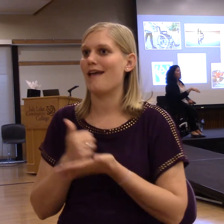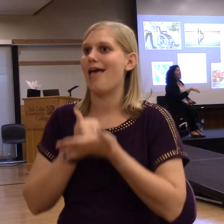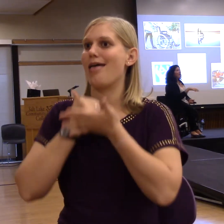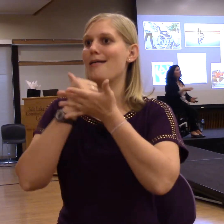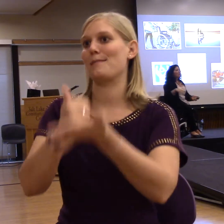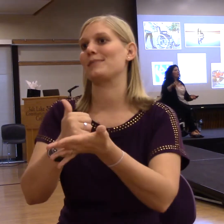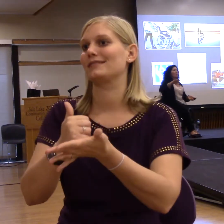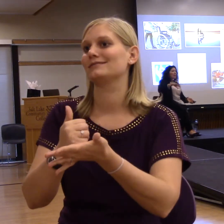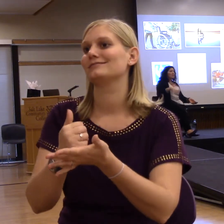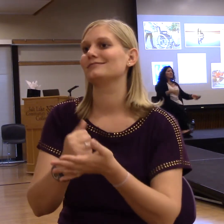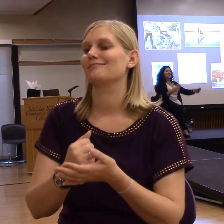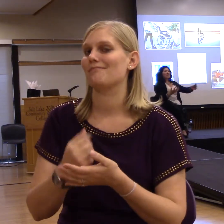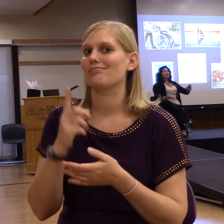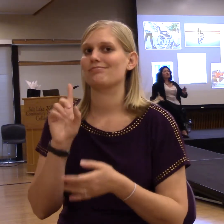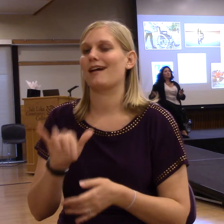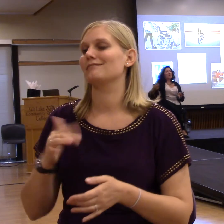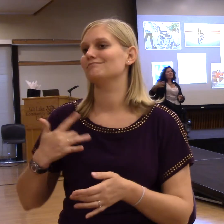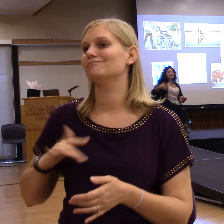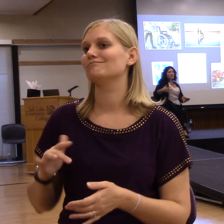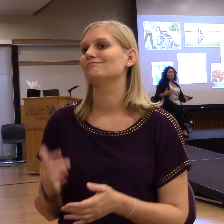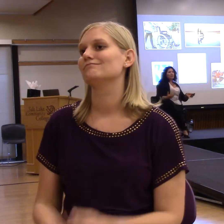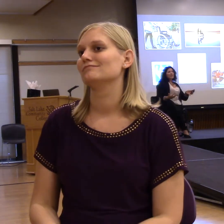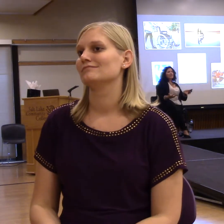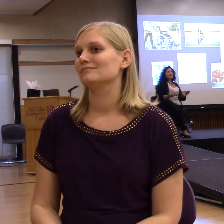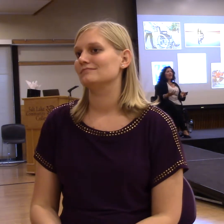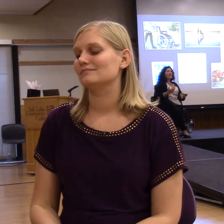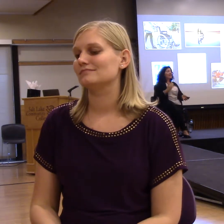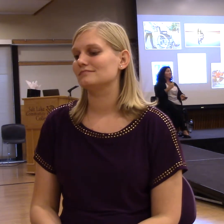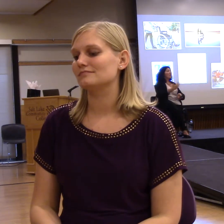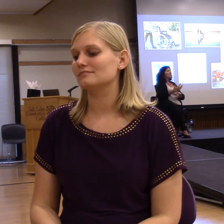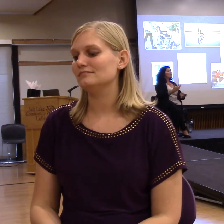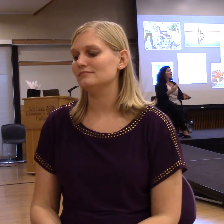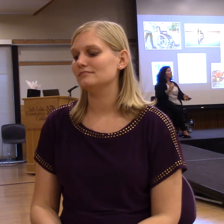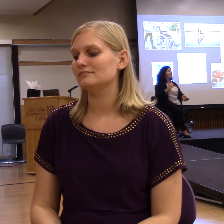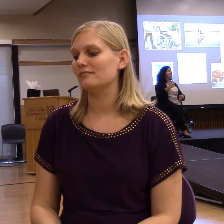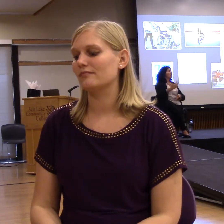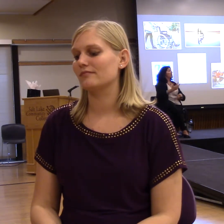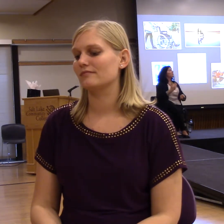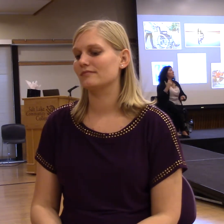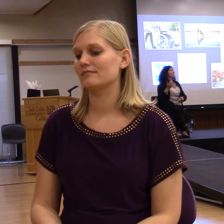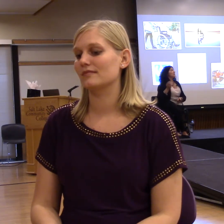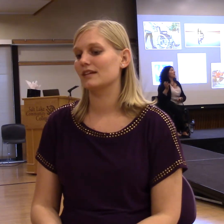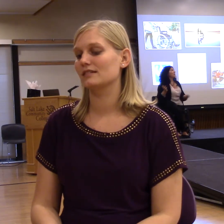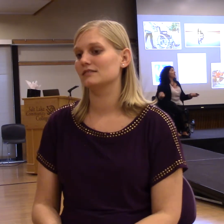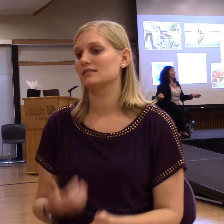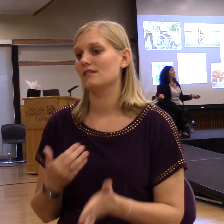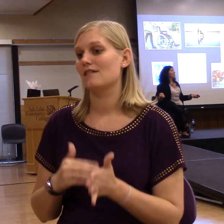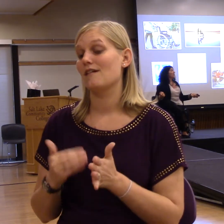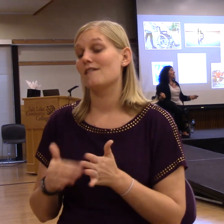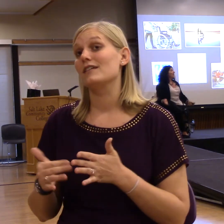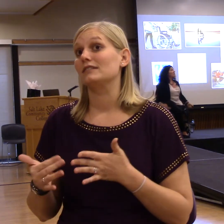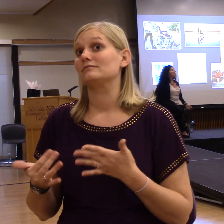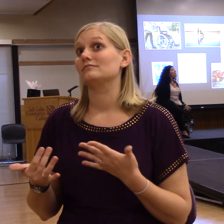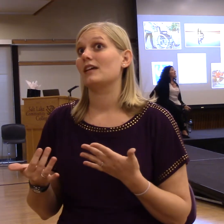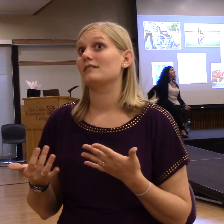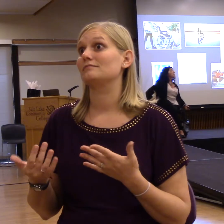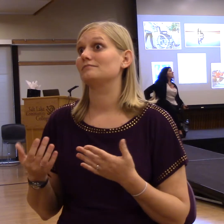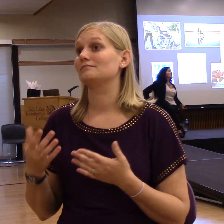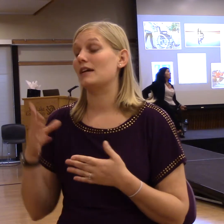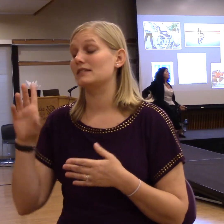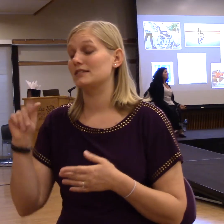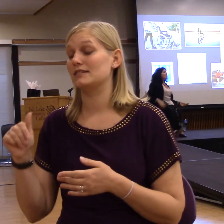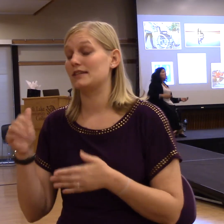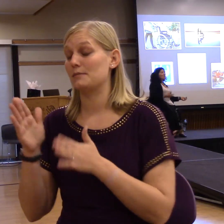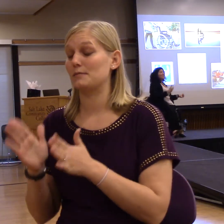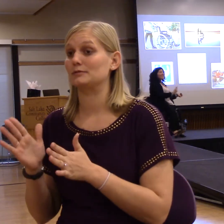person. And when we are members of an interdependent community and society, it is also possible for disabled people to help each other. It's also possible